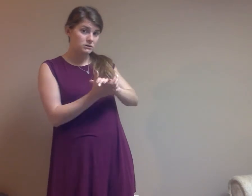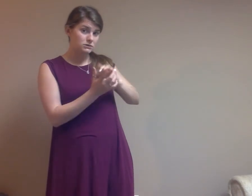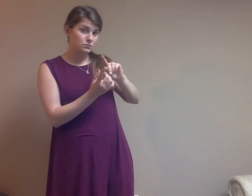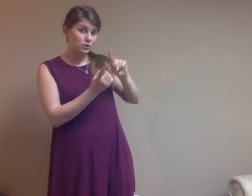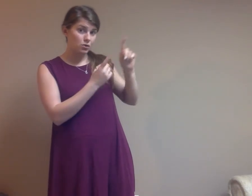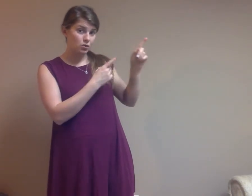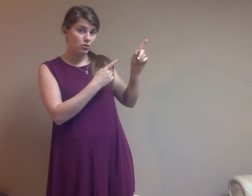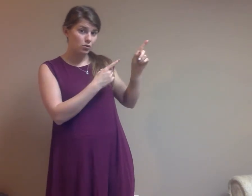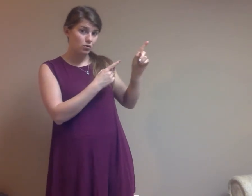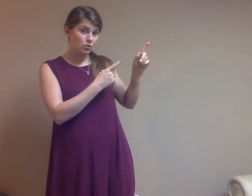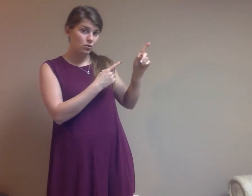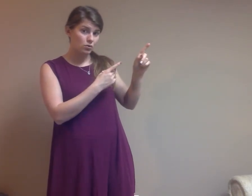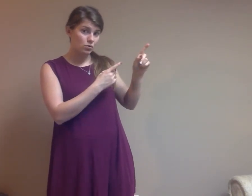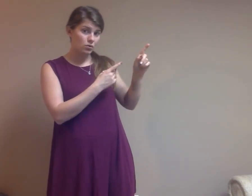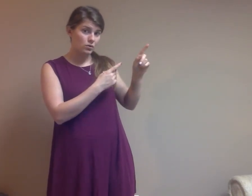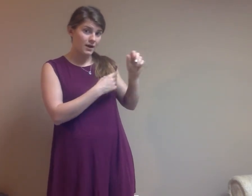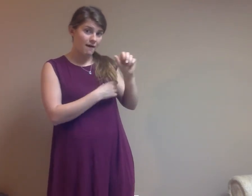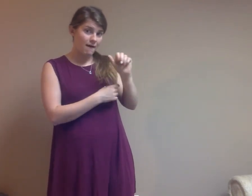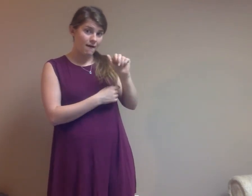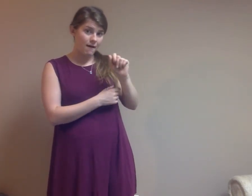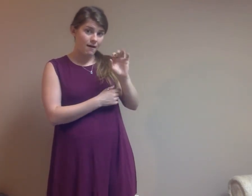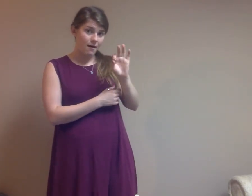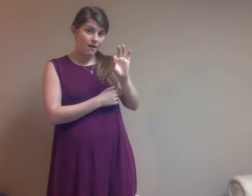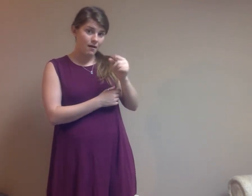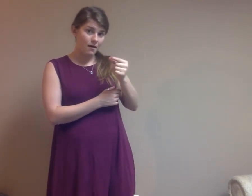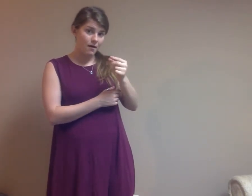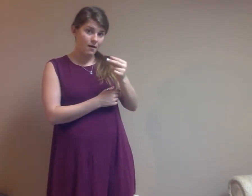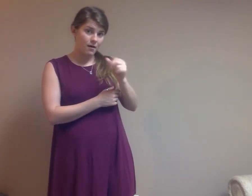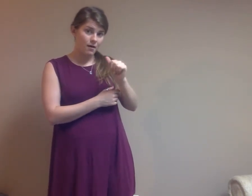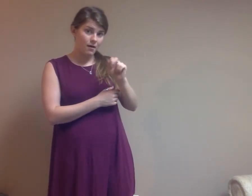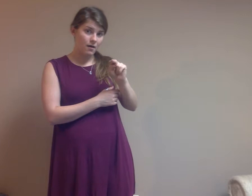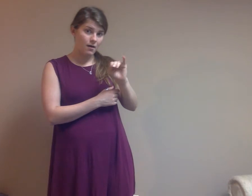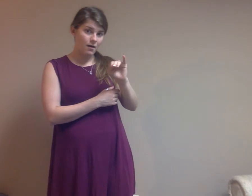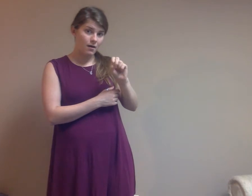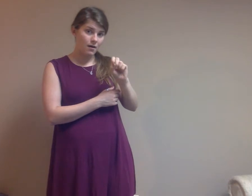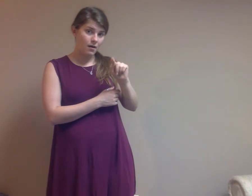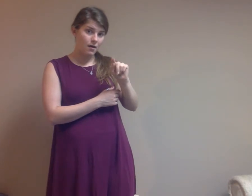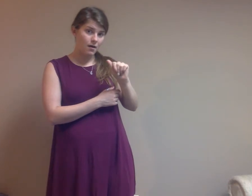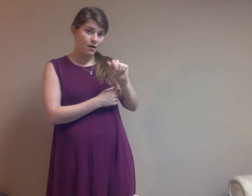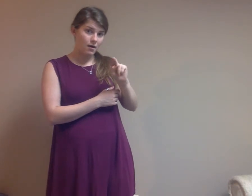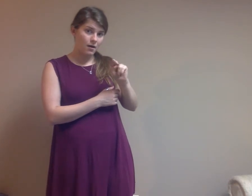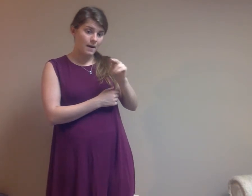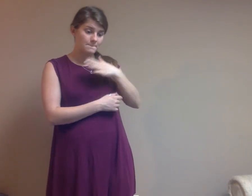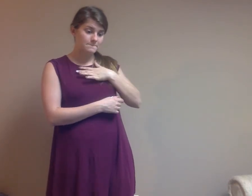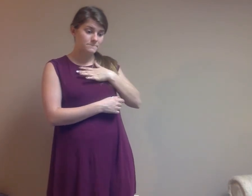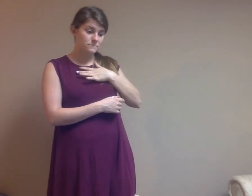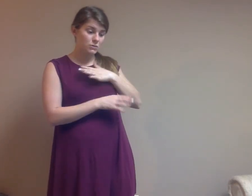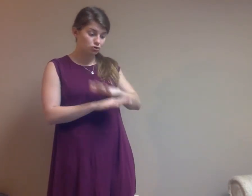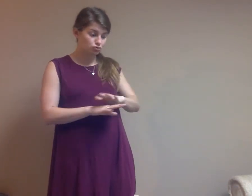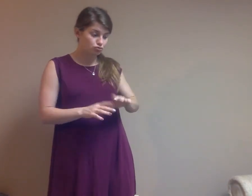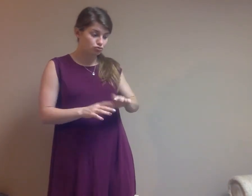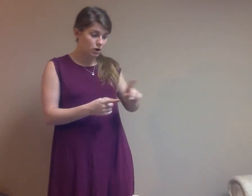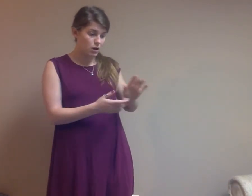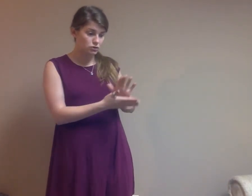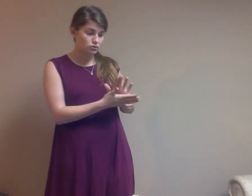sort of like a real redundant mum. I'm going to feel very, it's going to be wrong. School bags, school shoes.